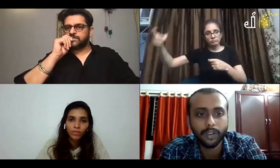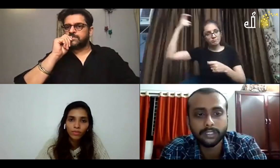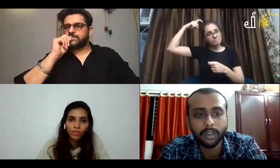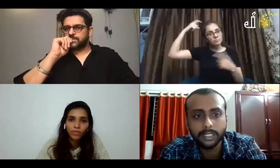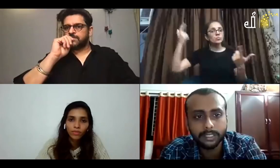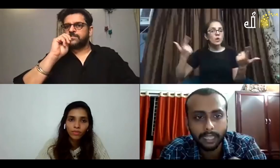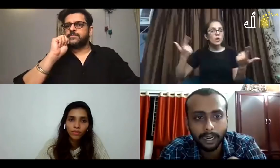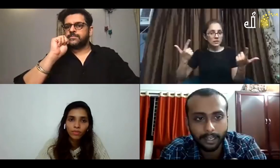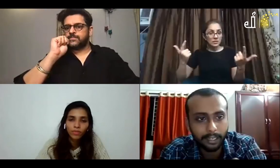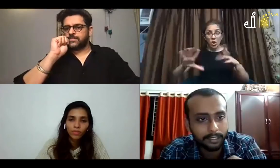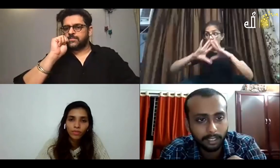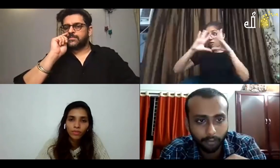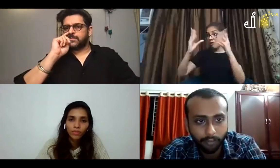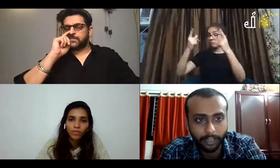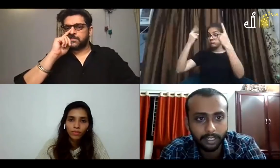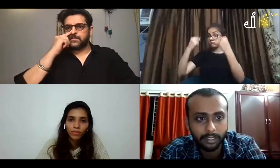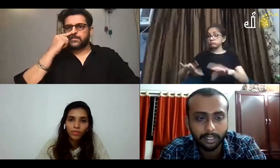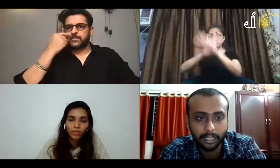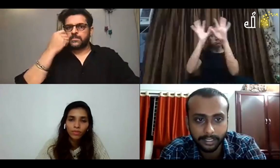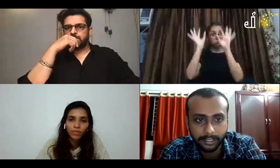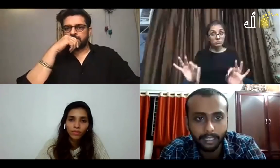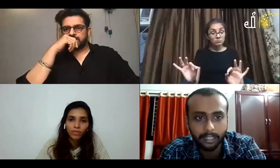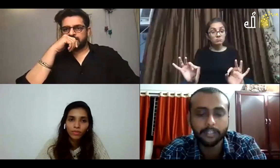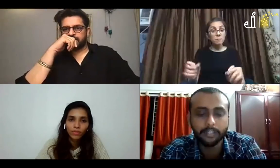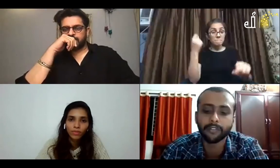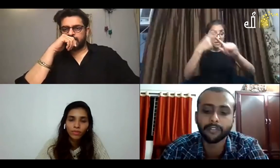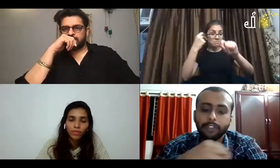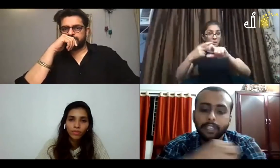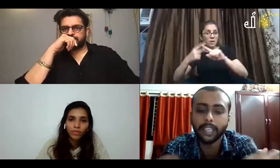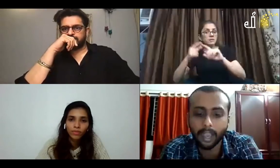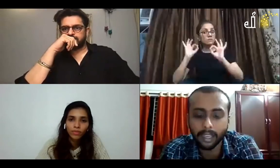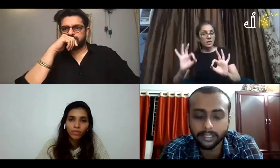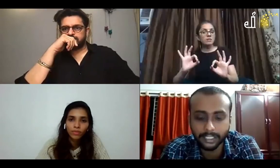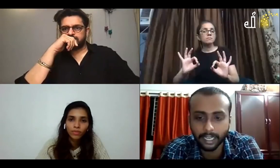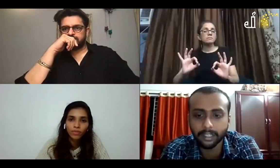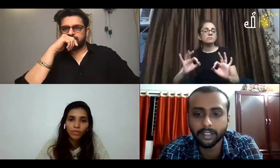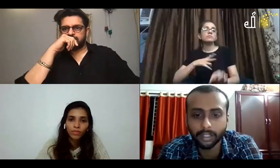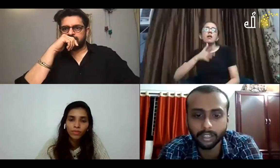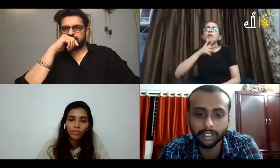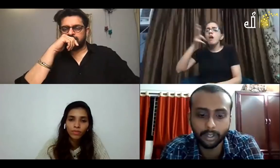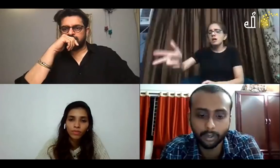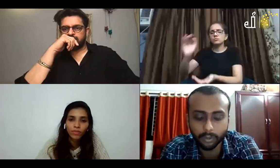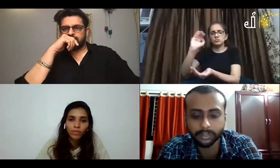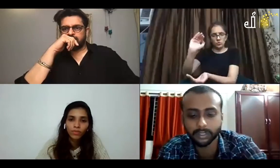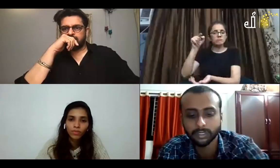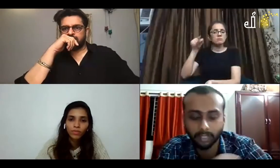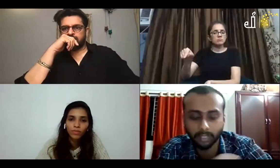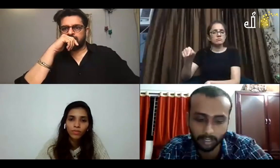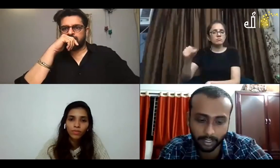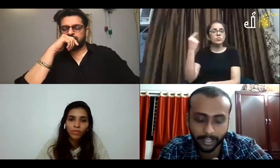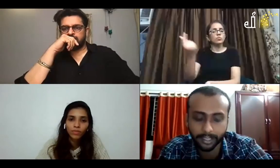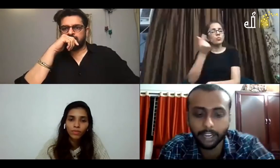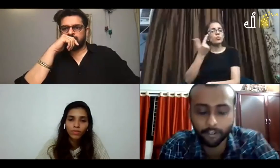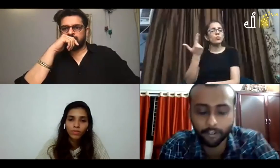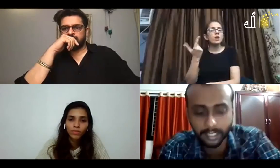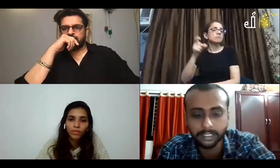So once all these criteria are fulfilled in a child, we ask the child to use